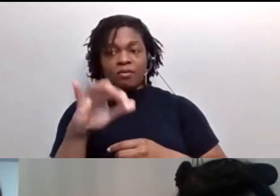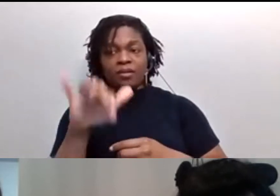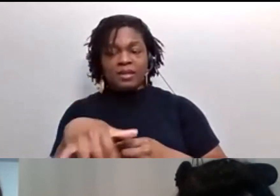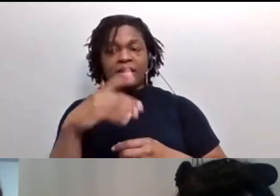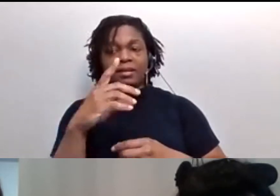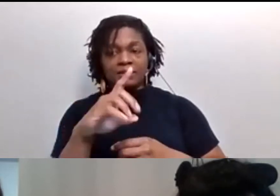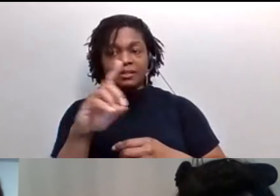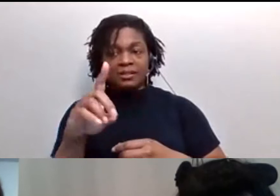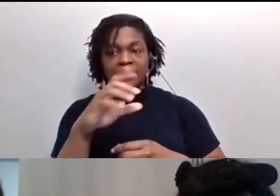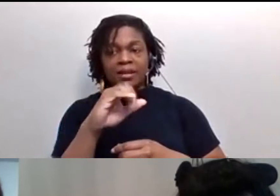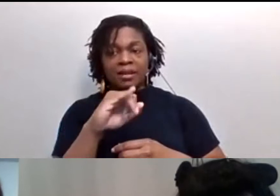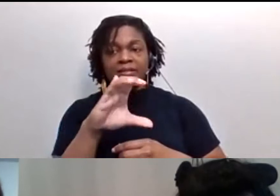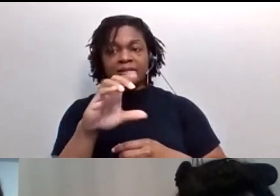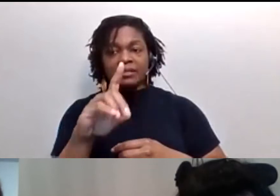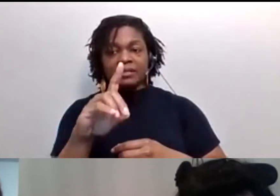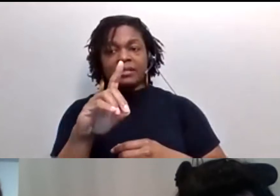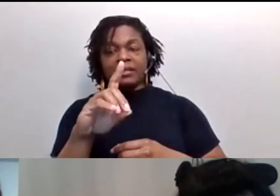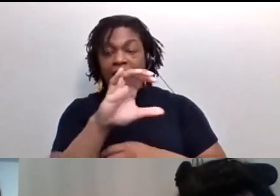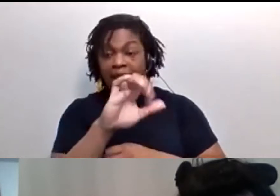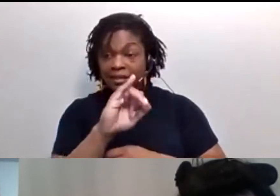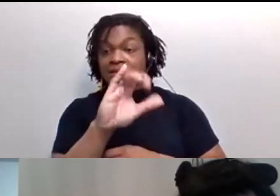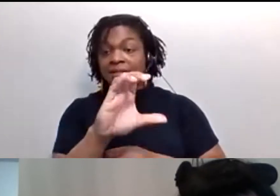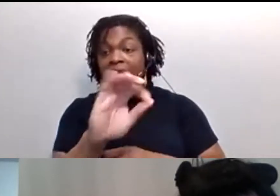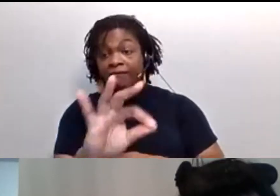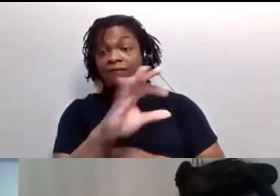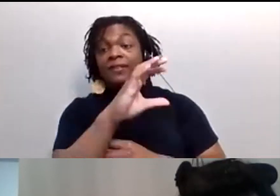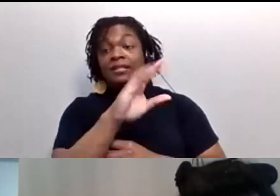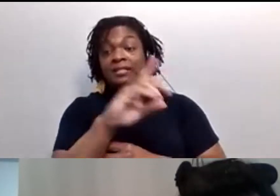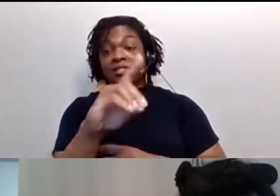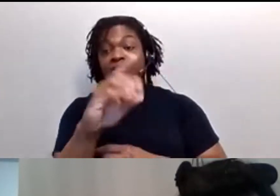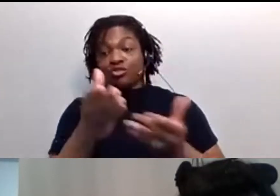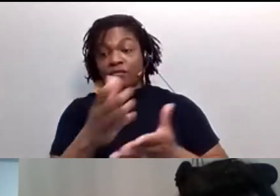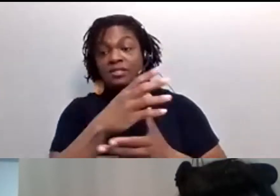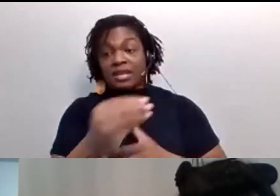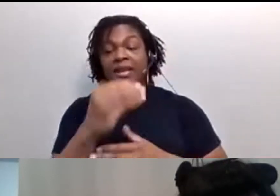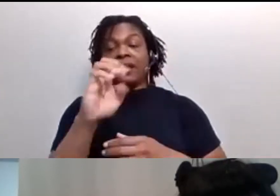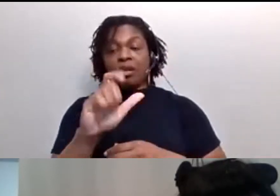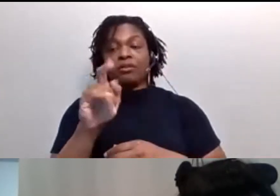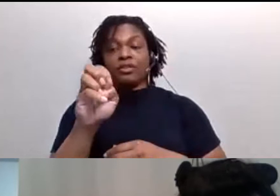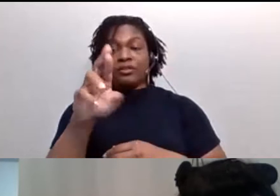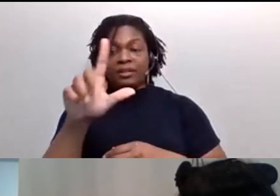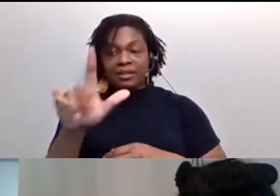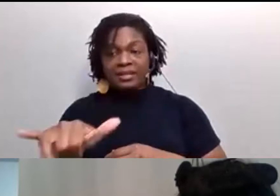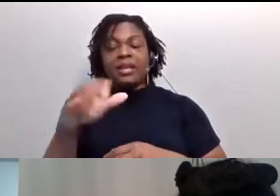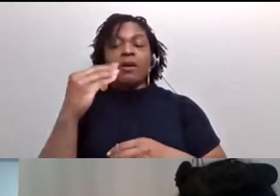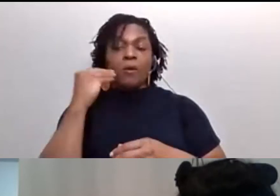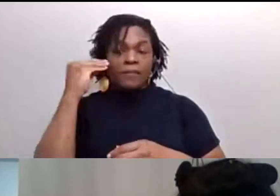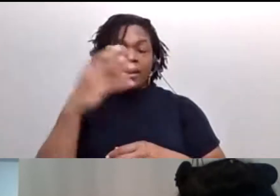ICF-DD services and elderly home and community-based service system. That's it. That's